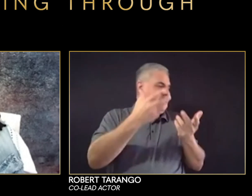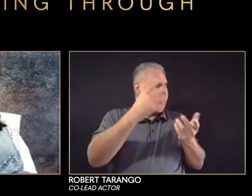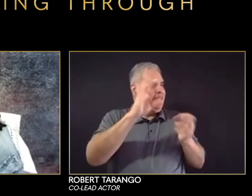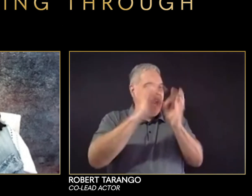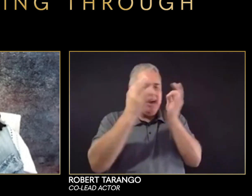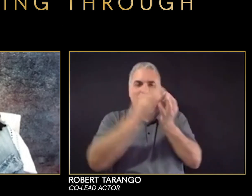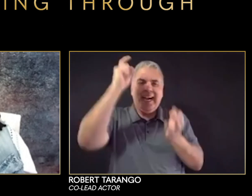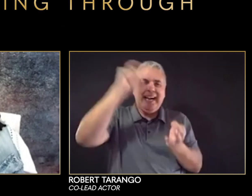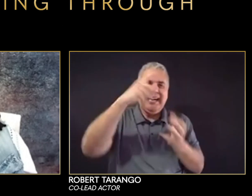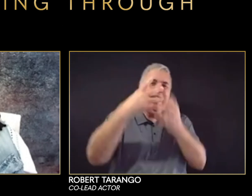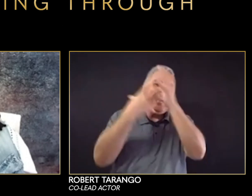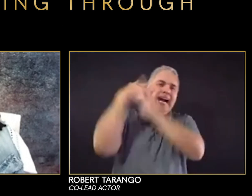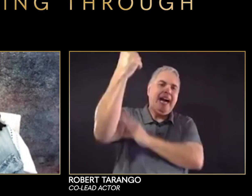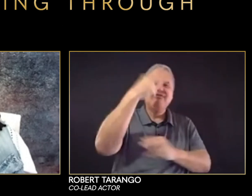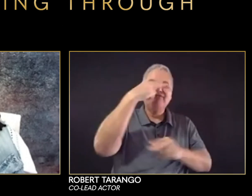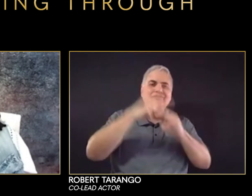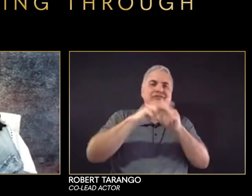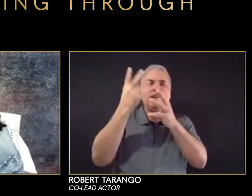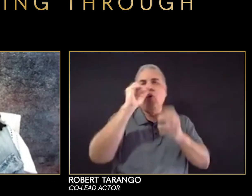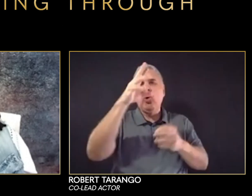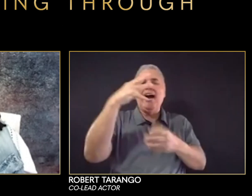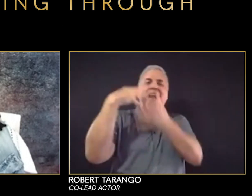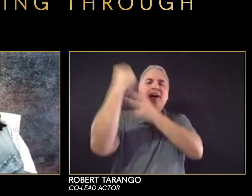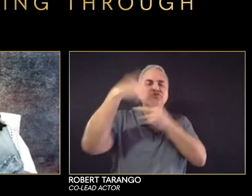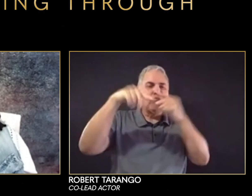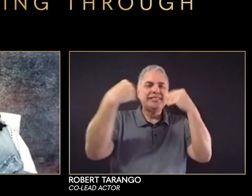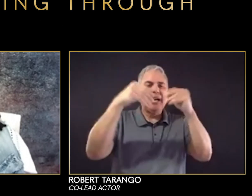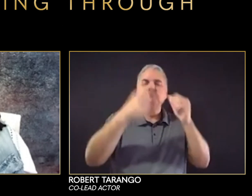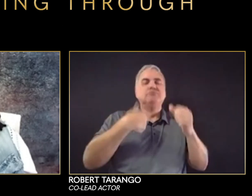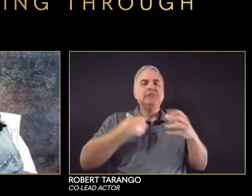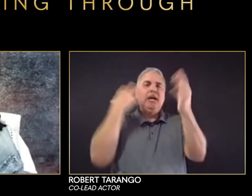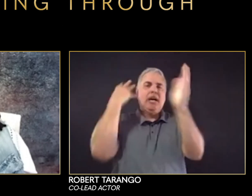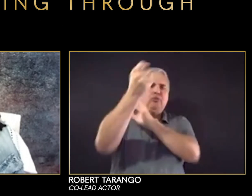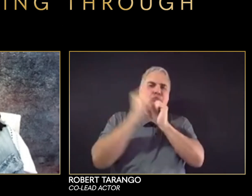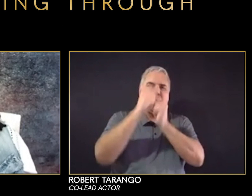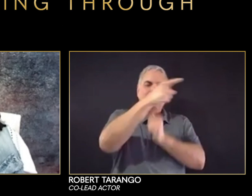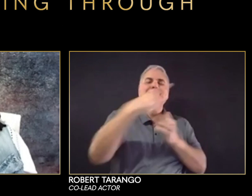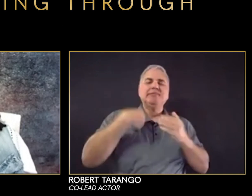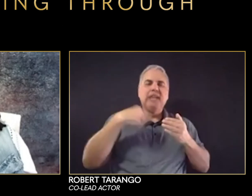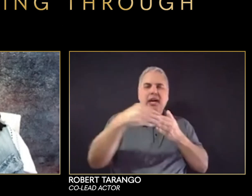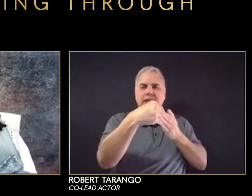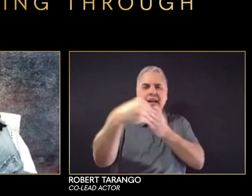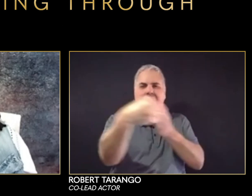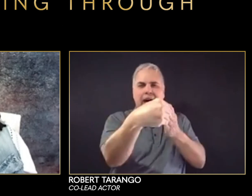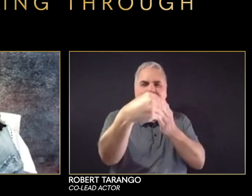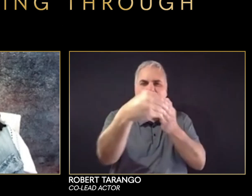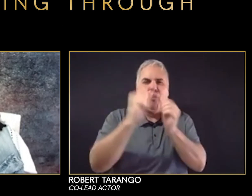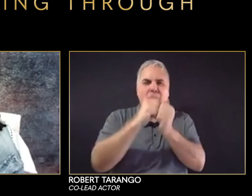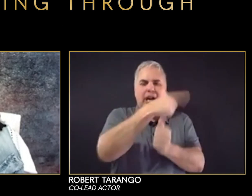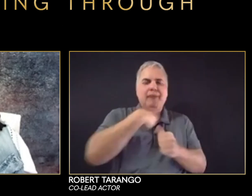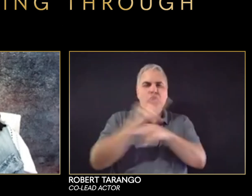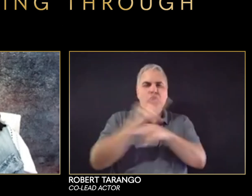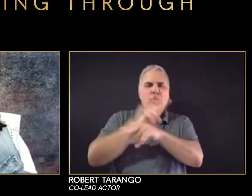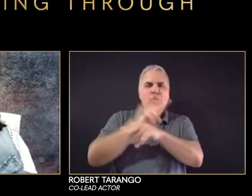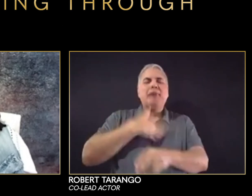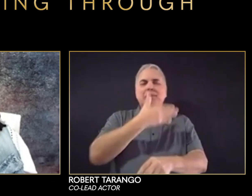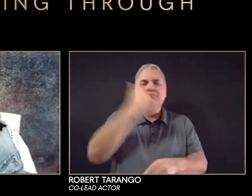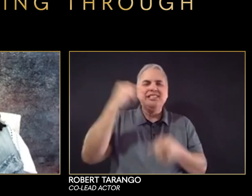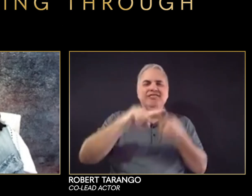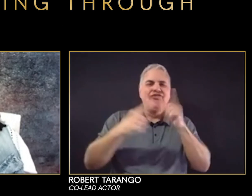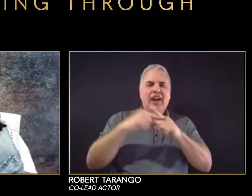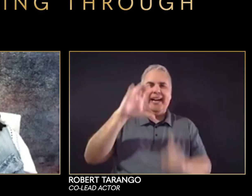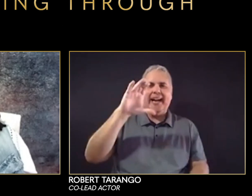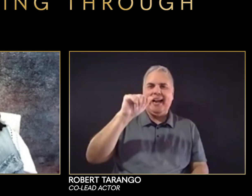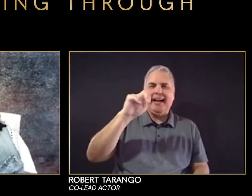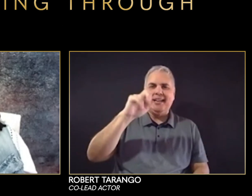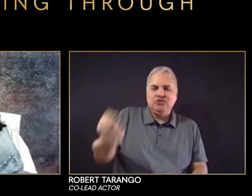is being together as a family, and technology really has been groundbreaking for us and really has helped with